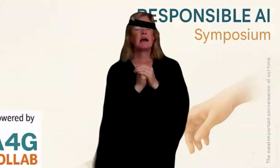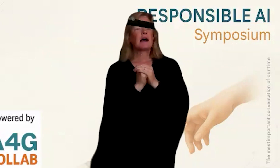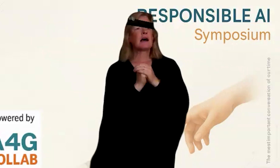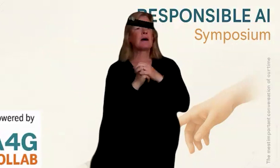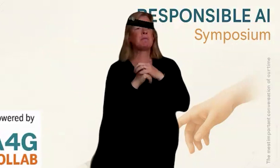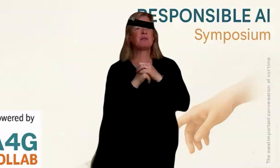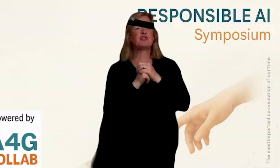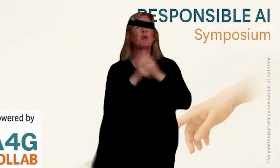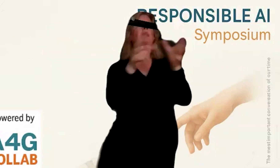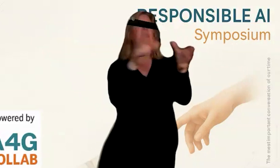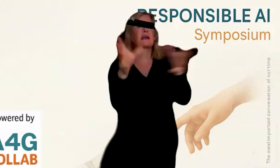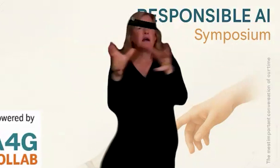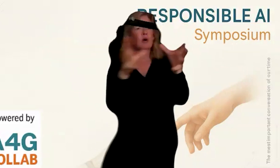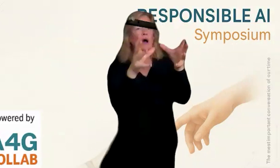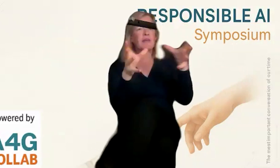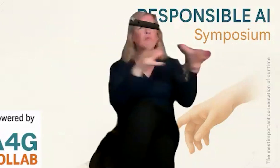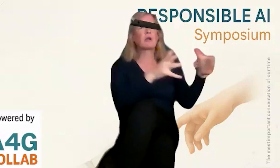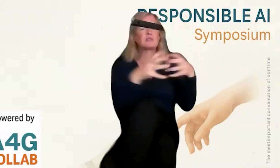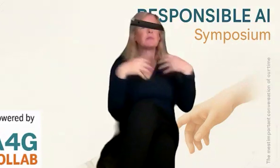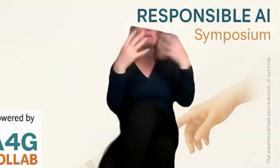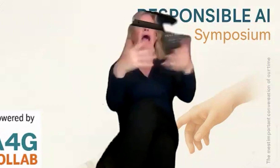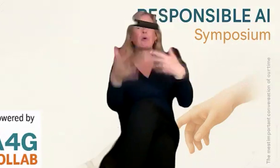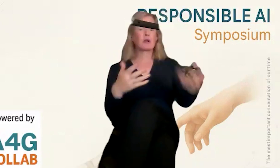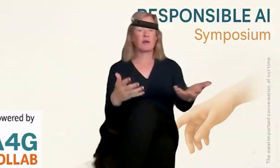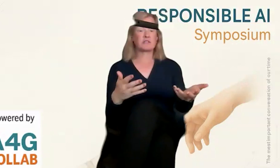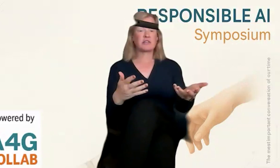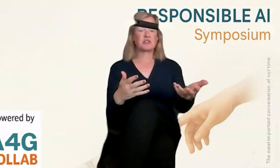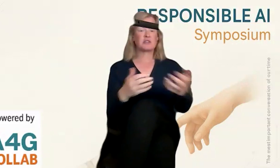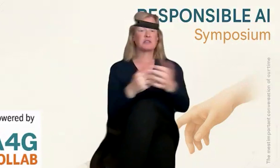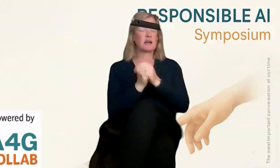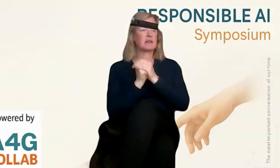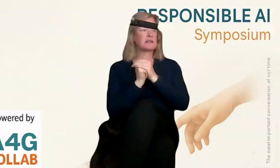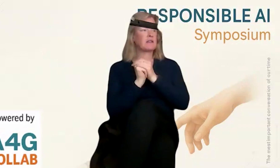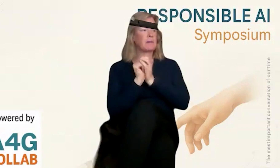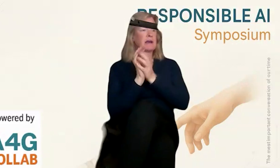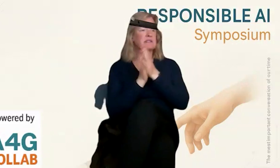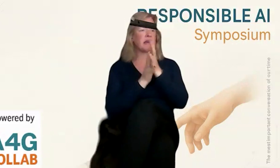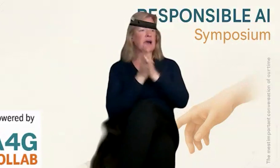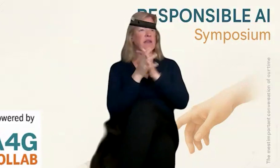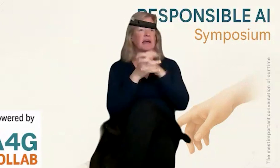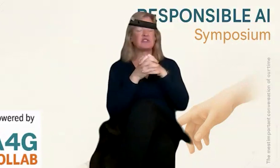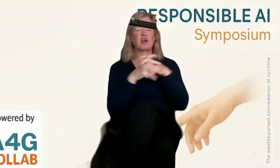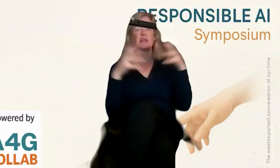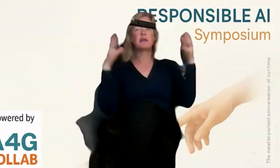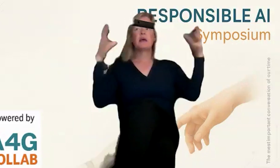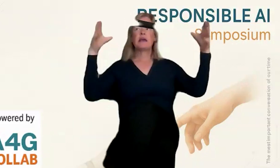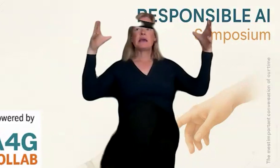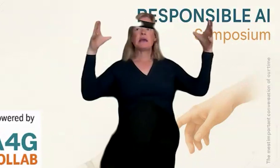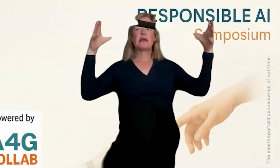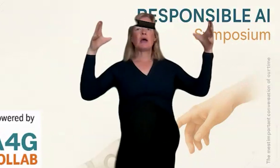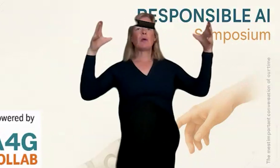for-profits. So unlike, I think, where some of our conversations, Stefan, in the past had